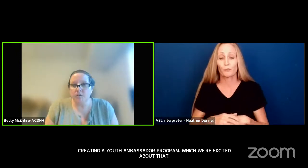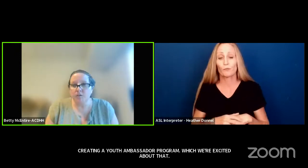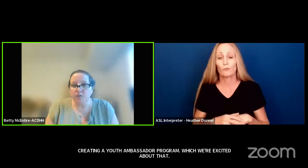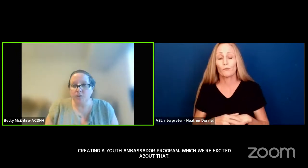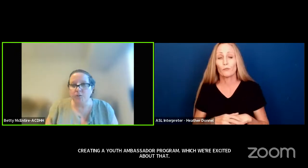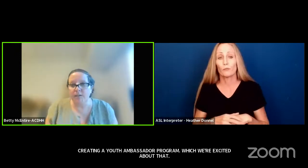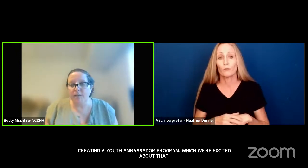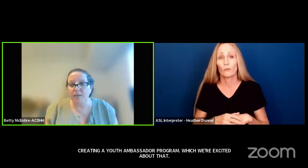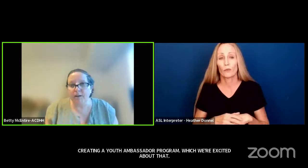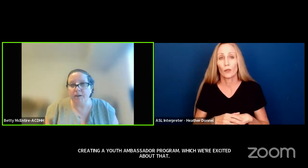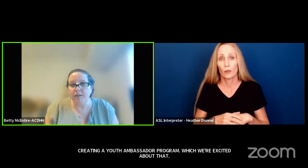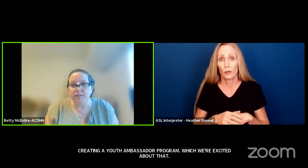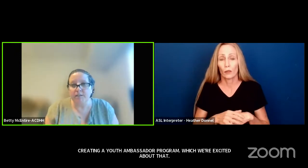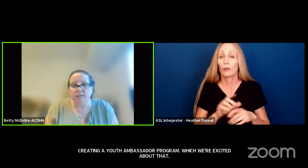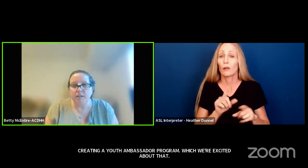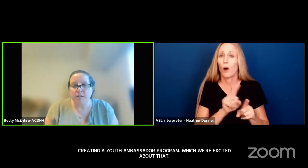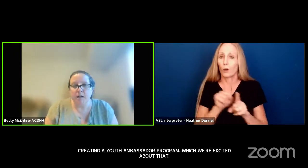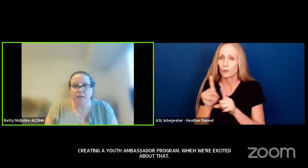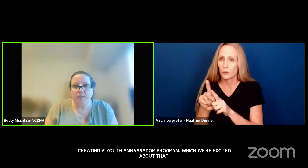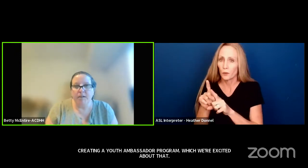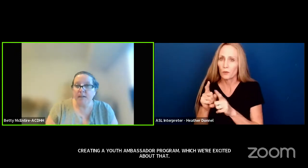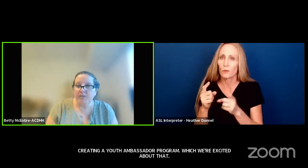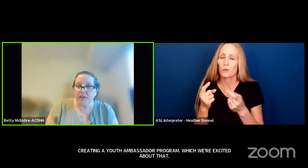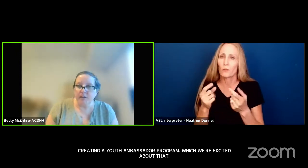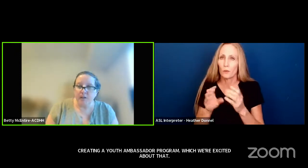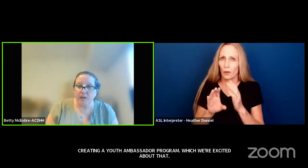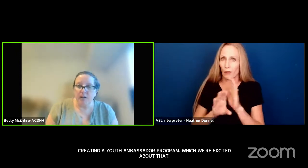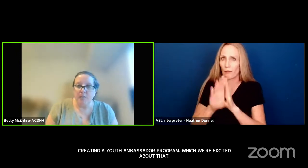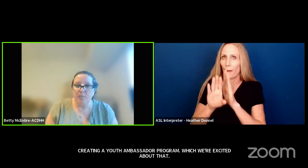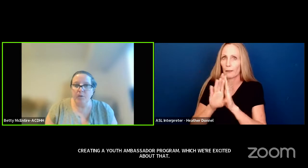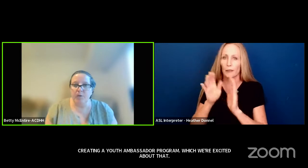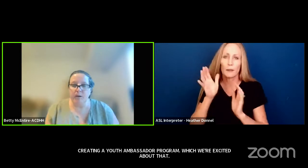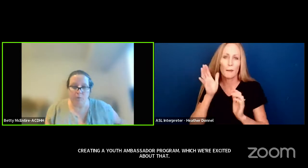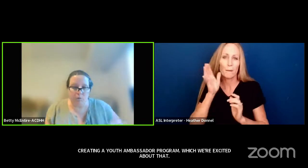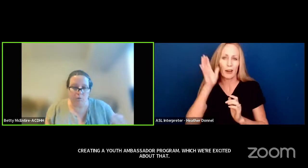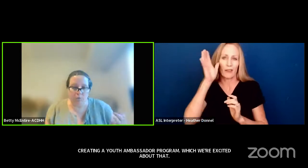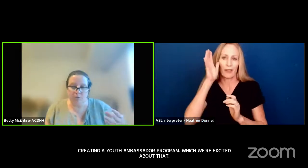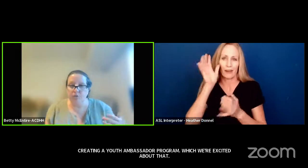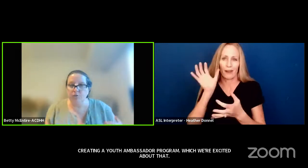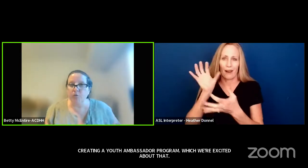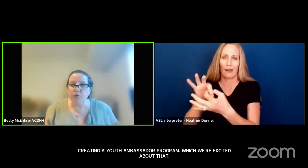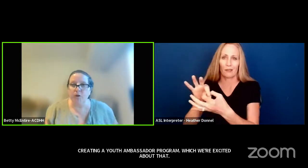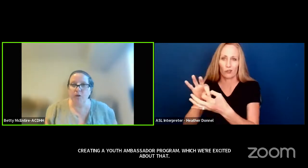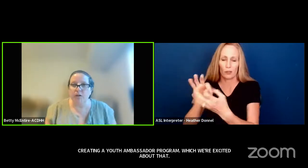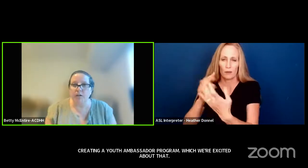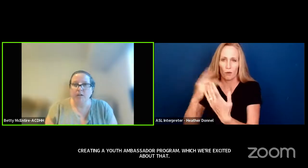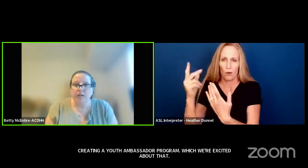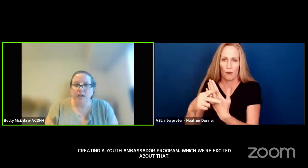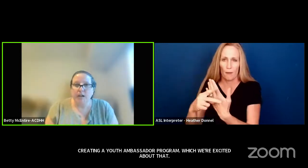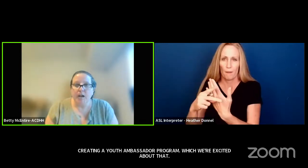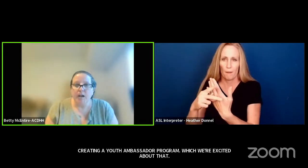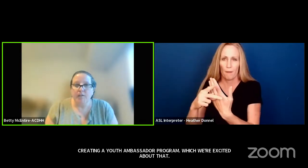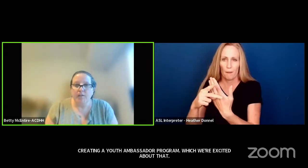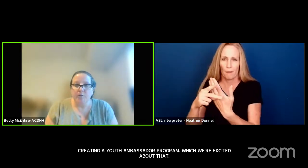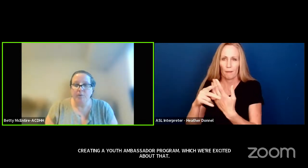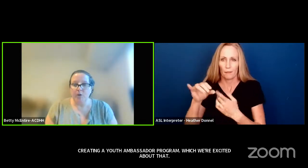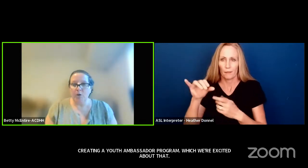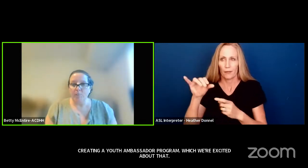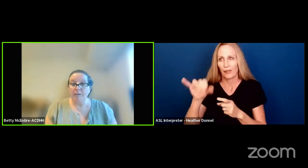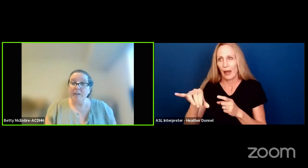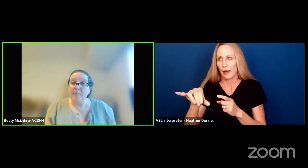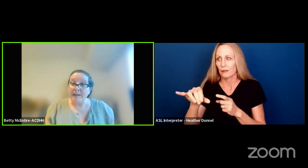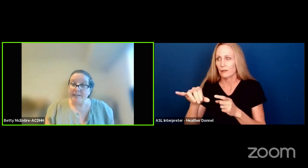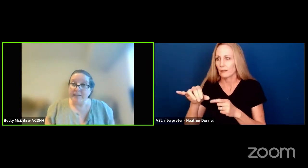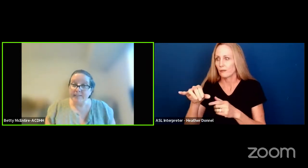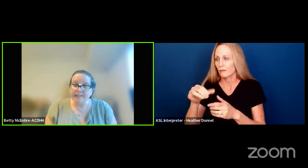And also creating a parent connection program, which we do through our what we